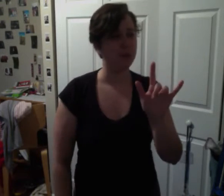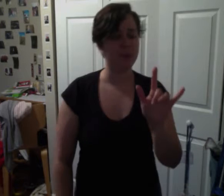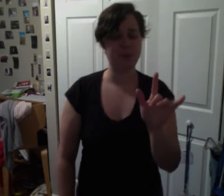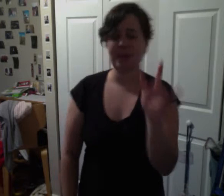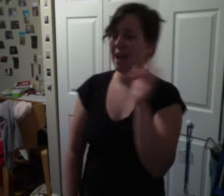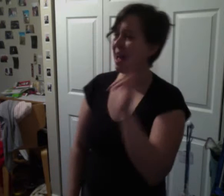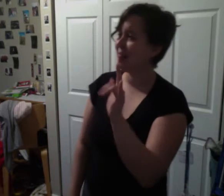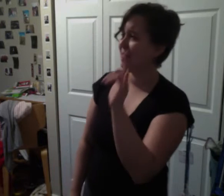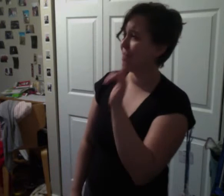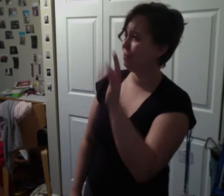son.